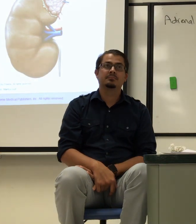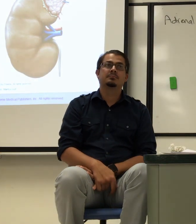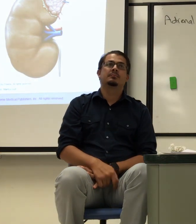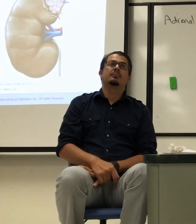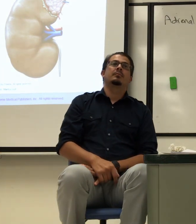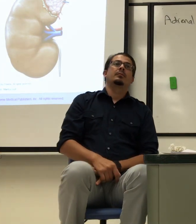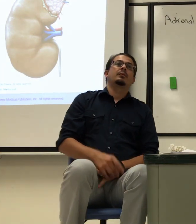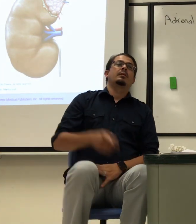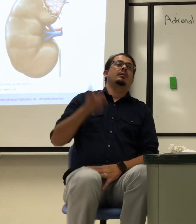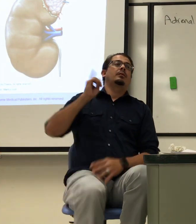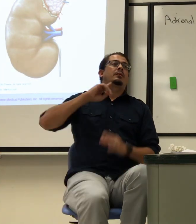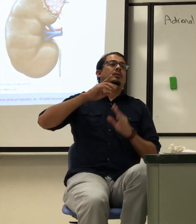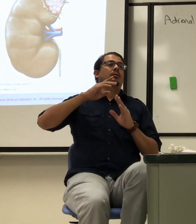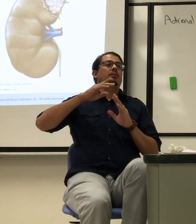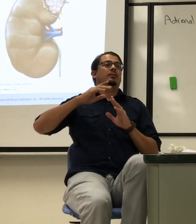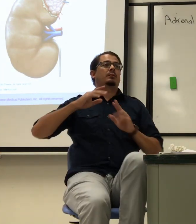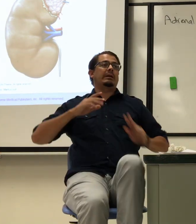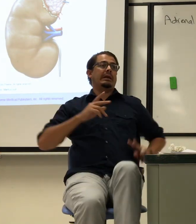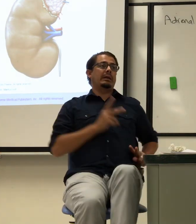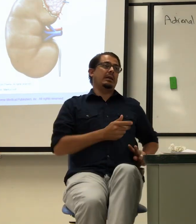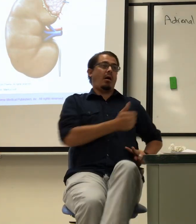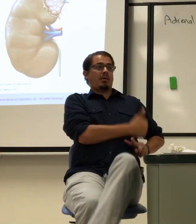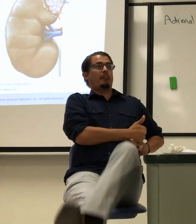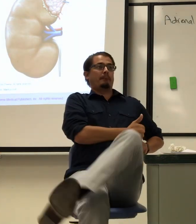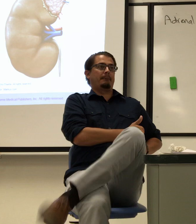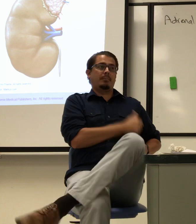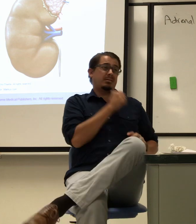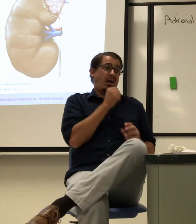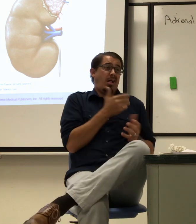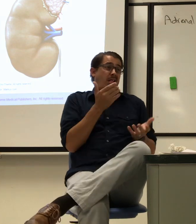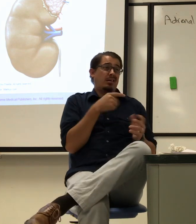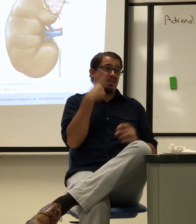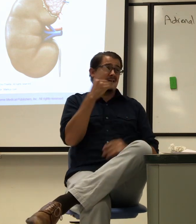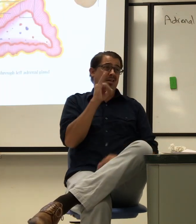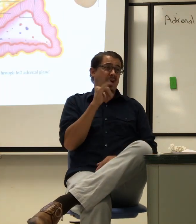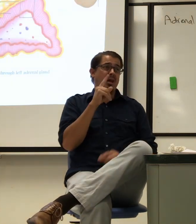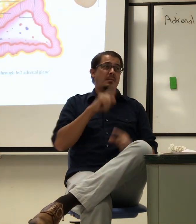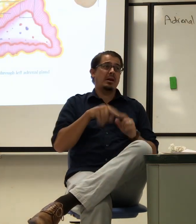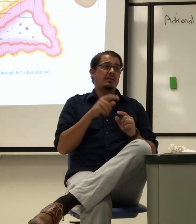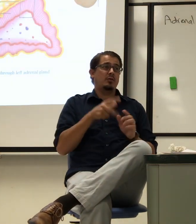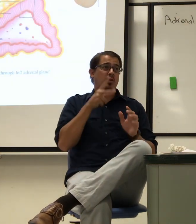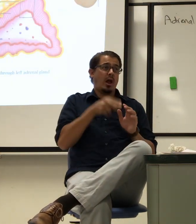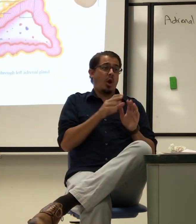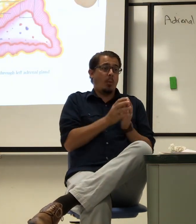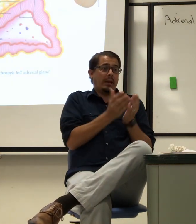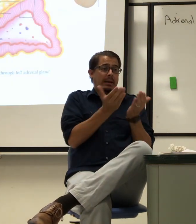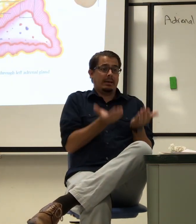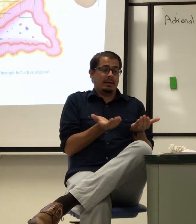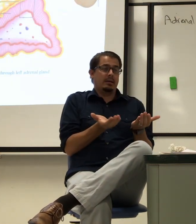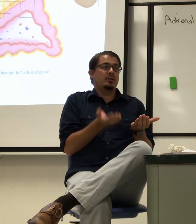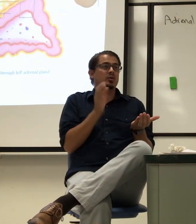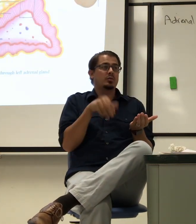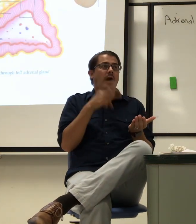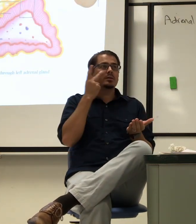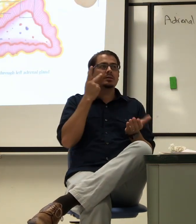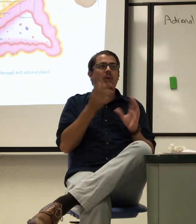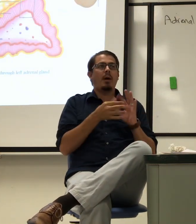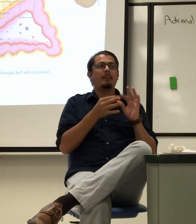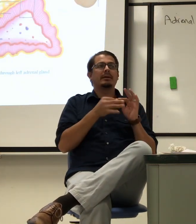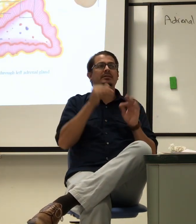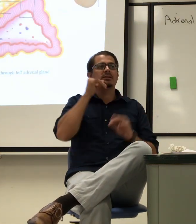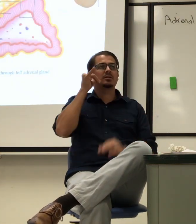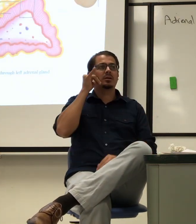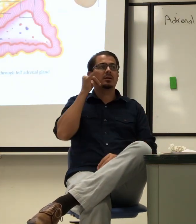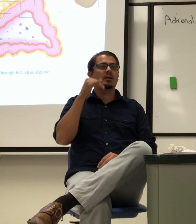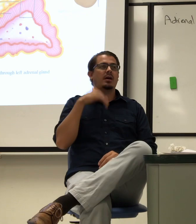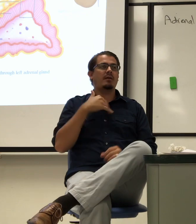There it is, right on top of the kidney. It's not much to look at. However, if we cut it open, we can see what I mentioned yesterday. It's